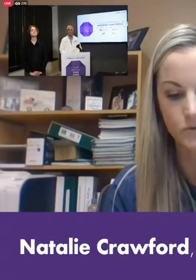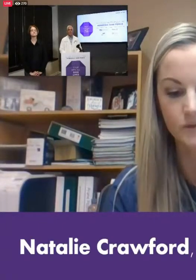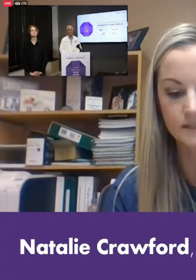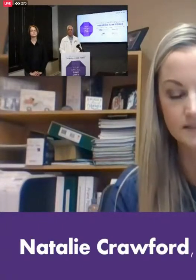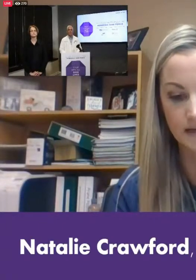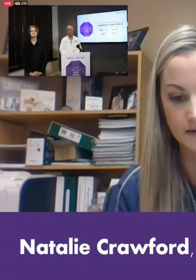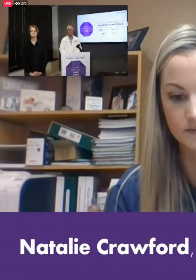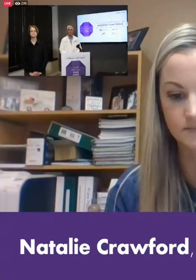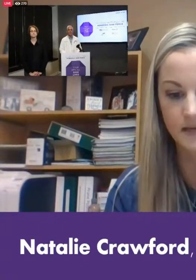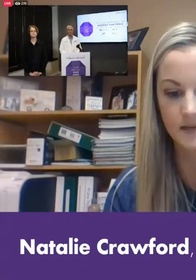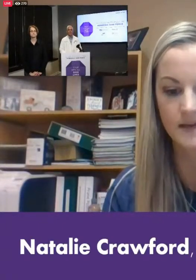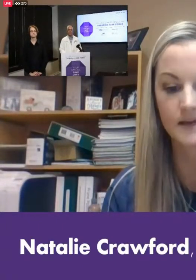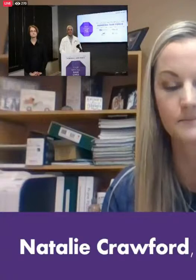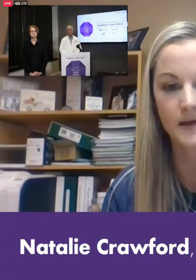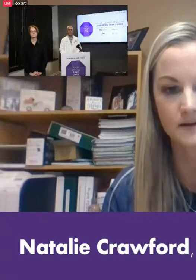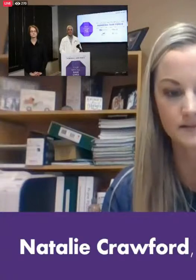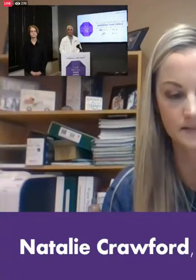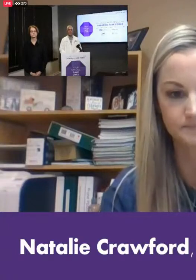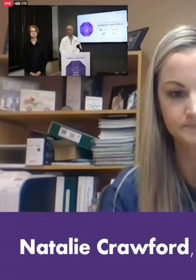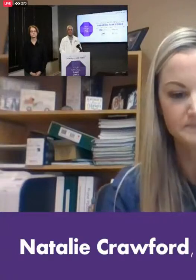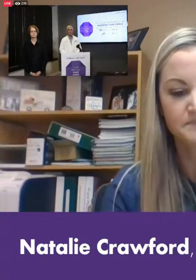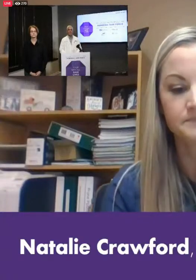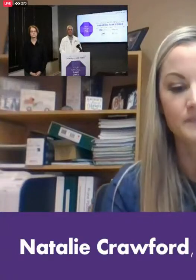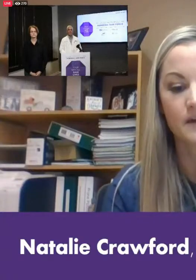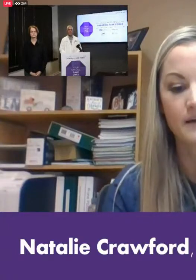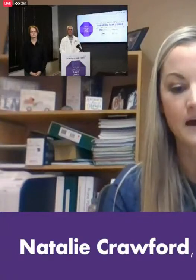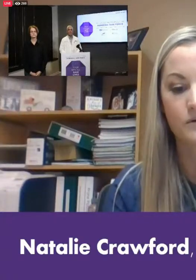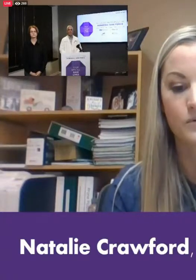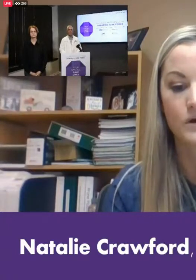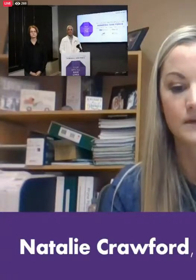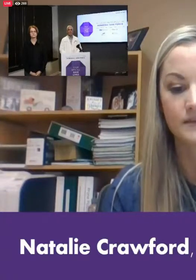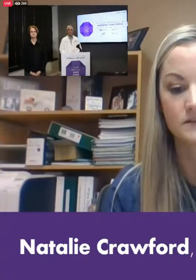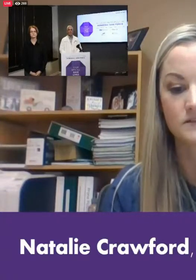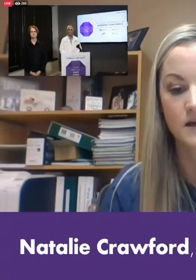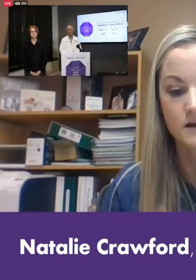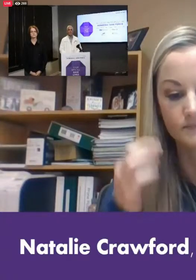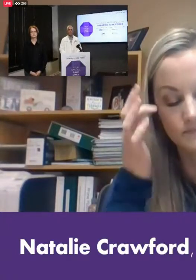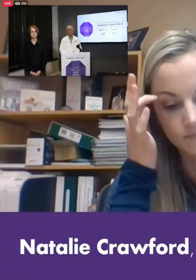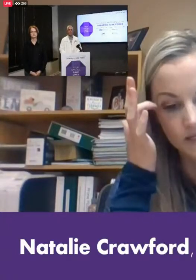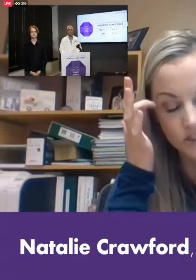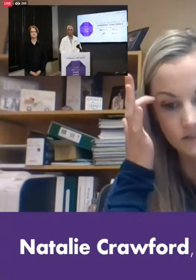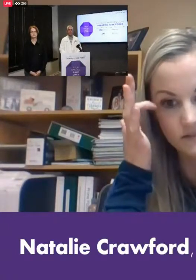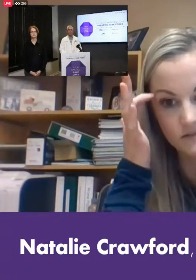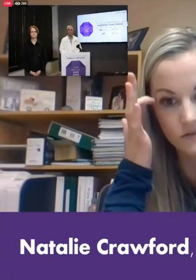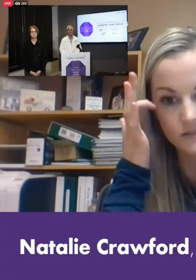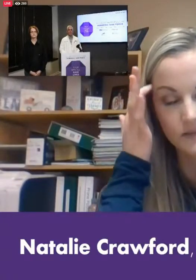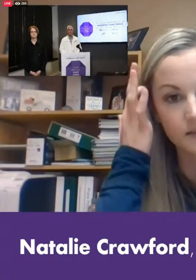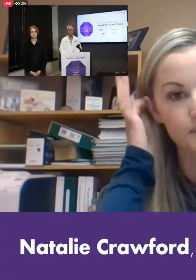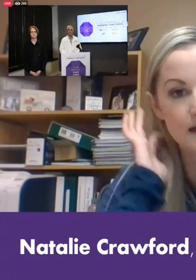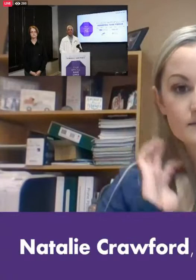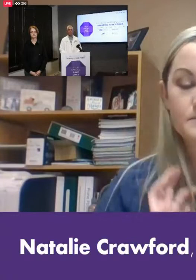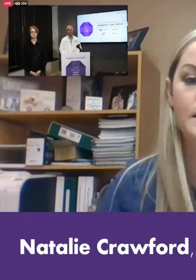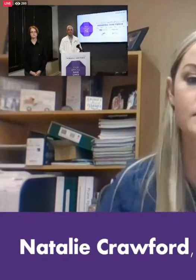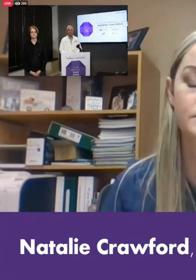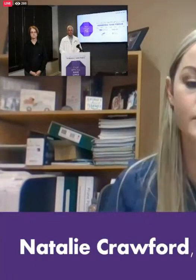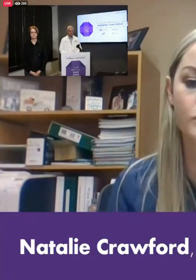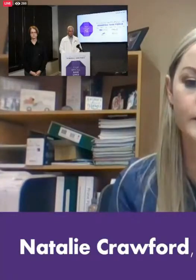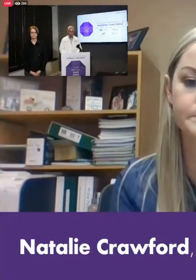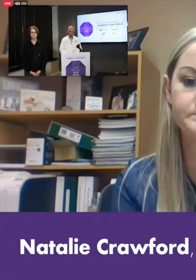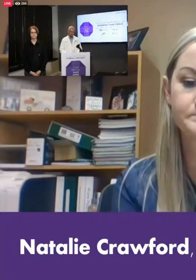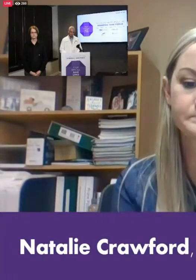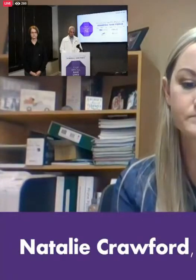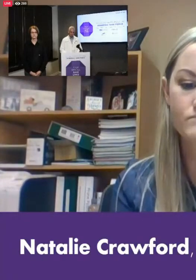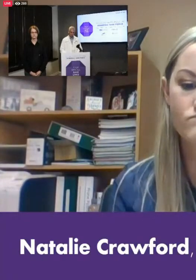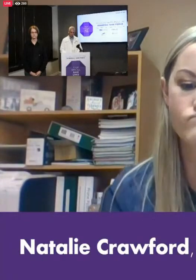two really stick out to me in comparison of how these patients ultimately passed because